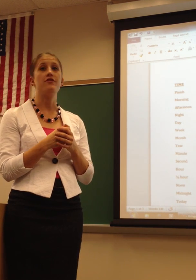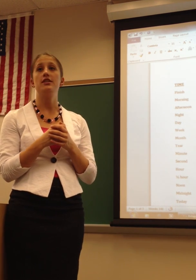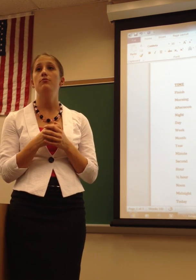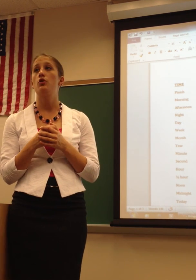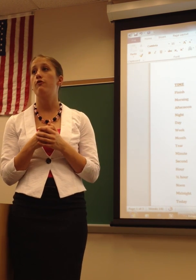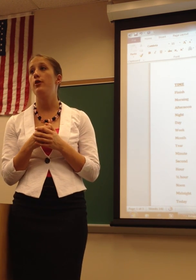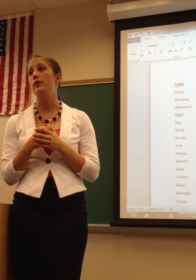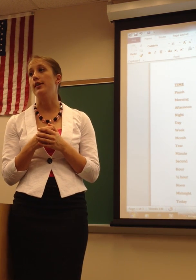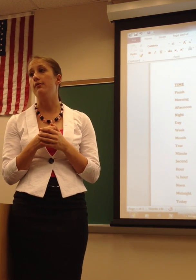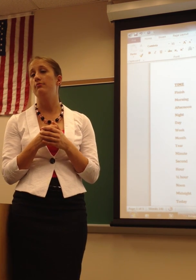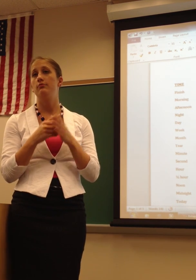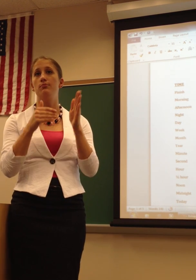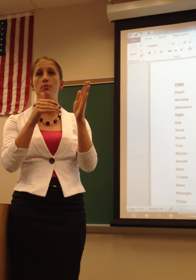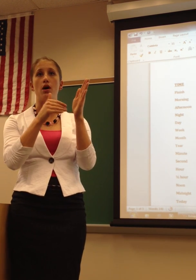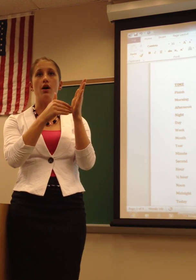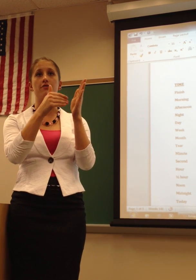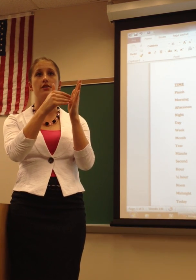Often or frequently? Often.